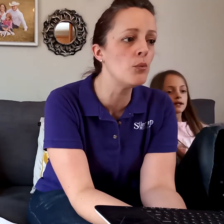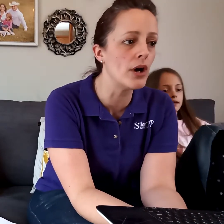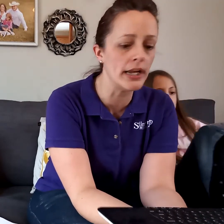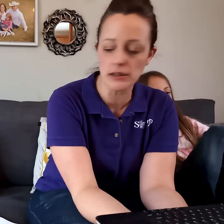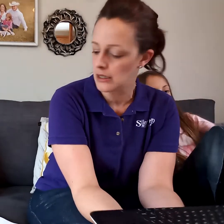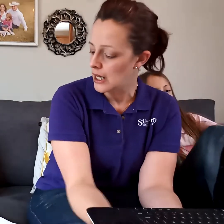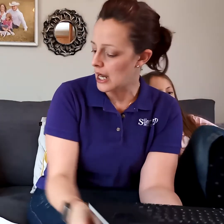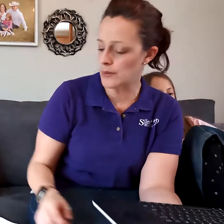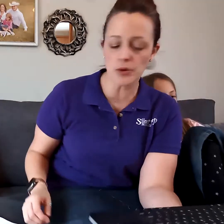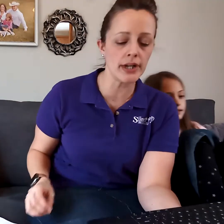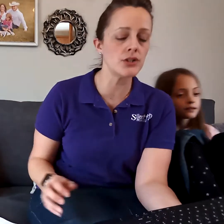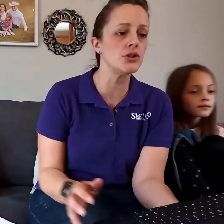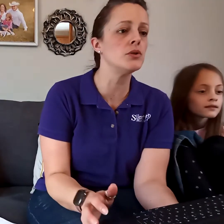one, I'm going to,